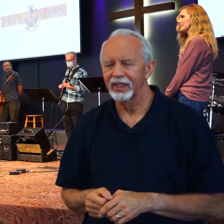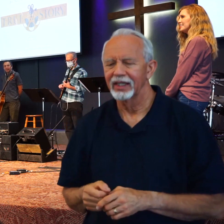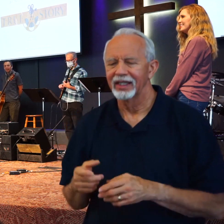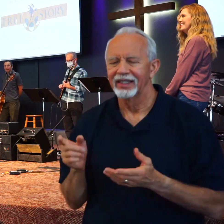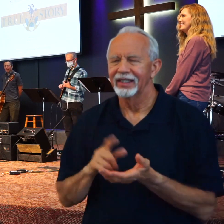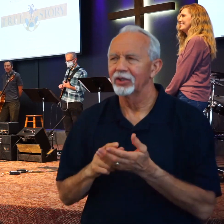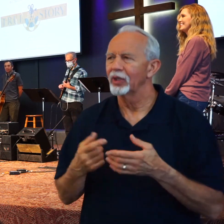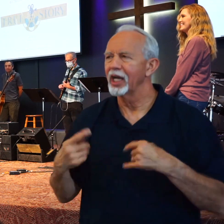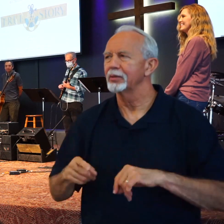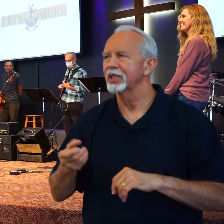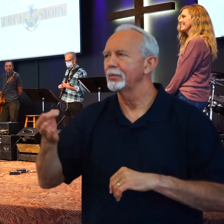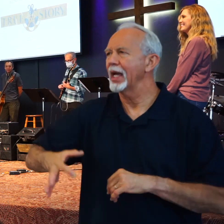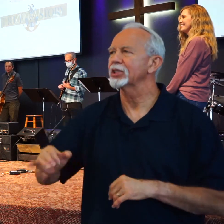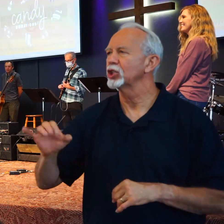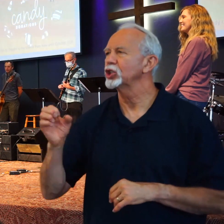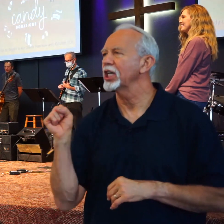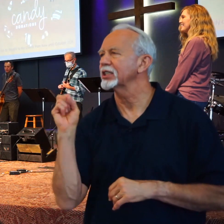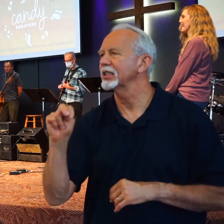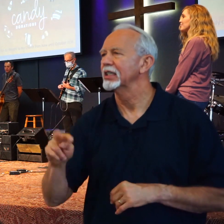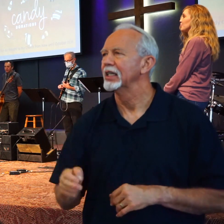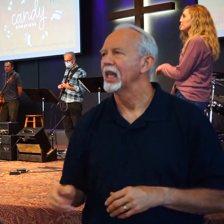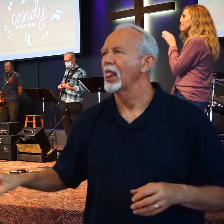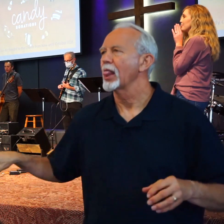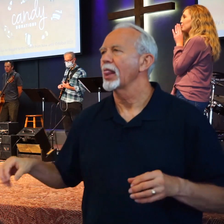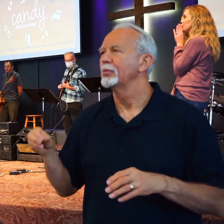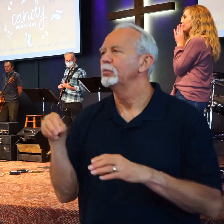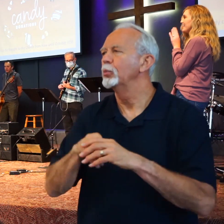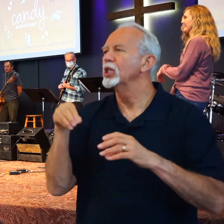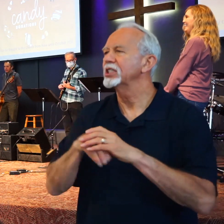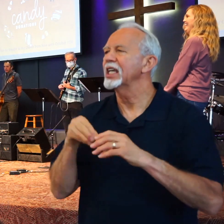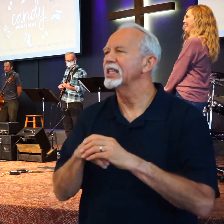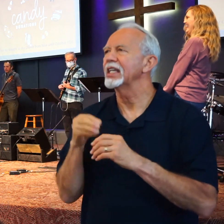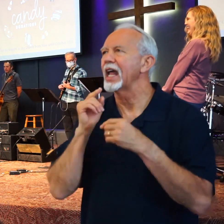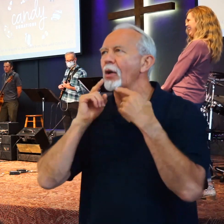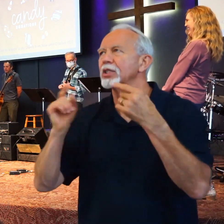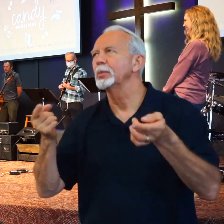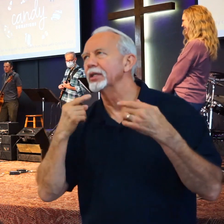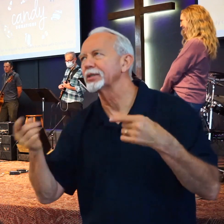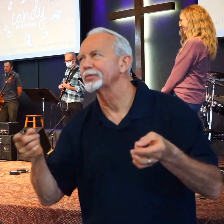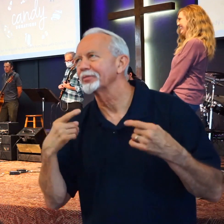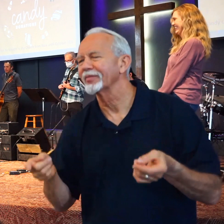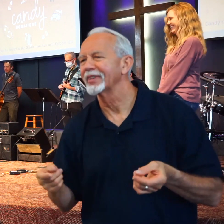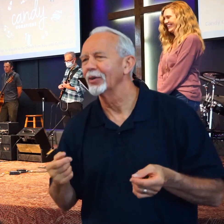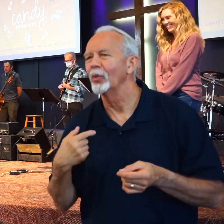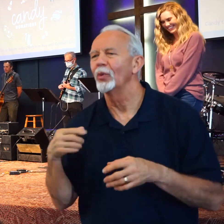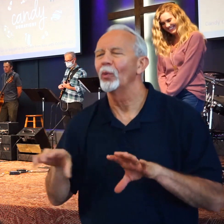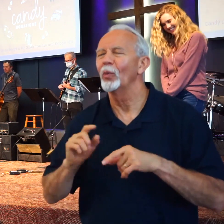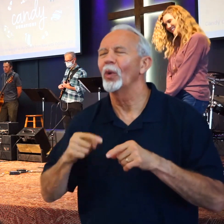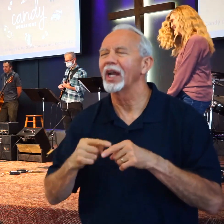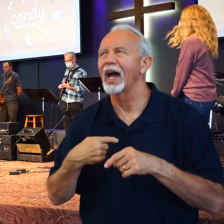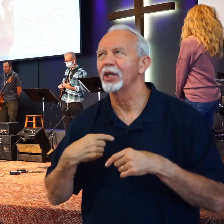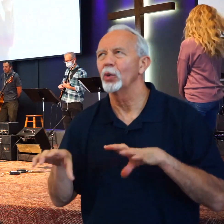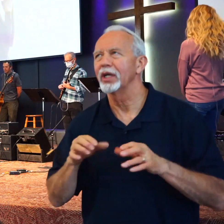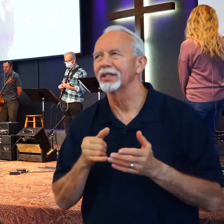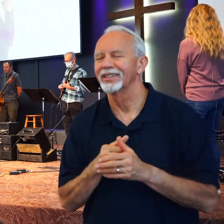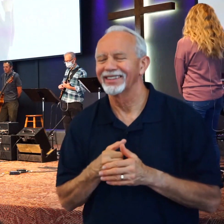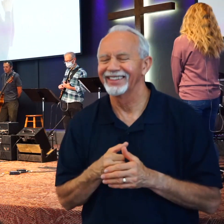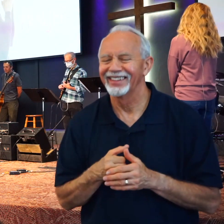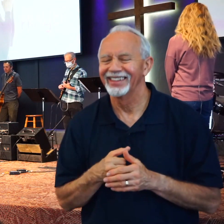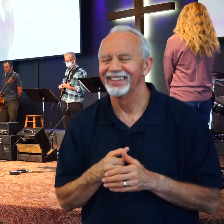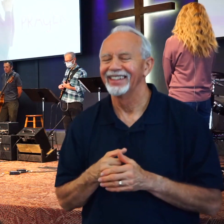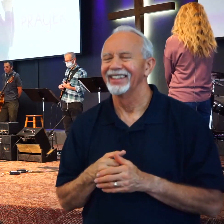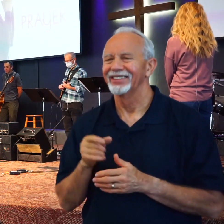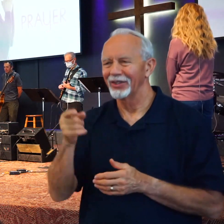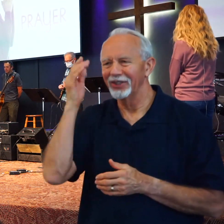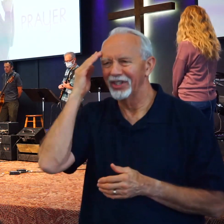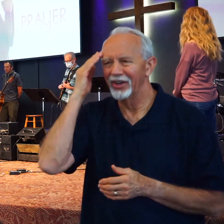happens when Pastor Jason loads the announcements, okay? It's what happens when I do it. But anyway, just so